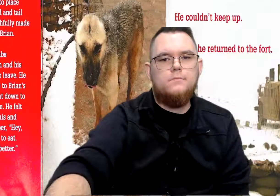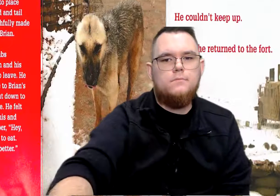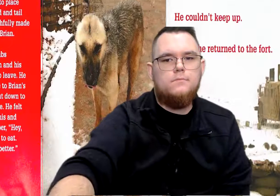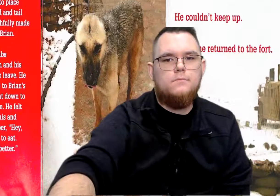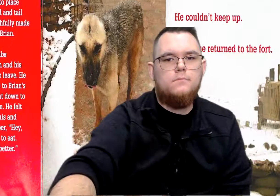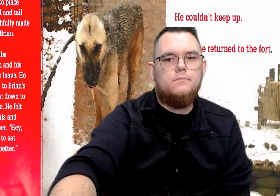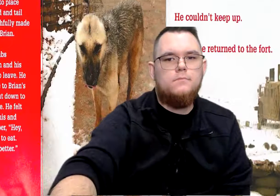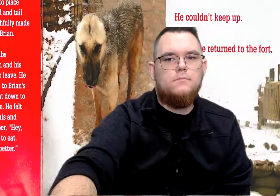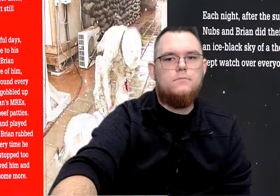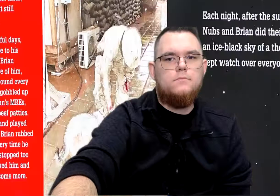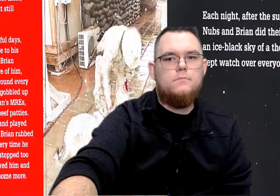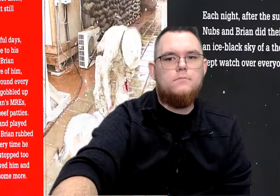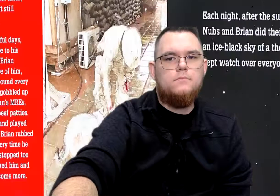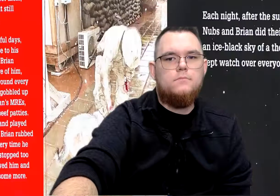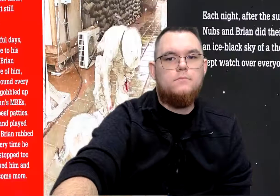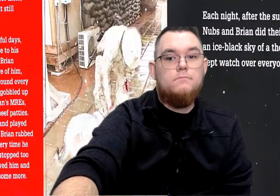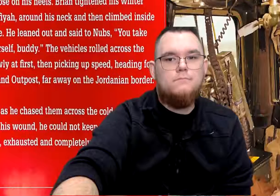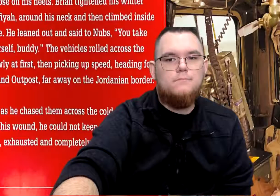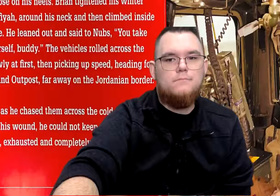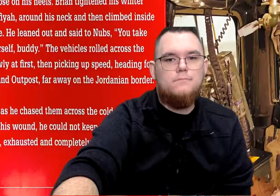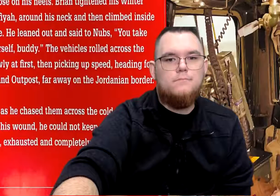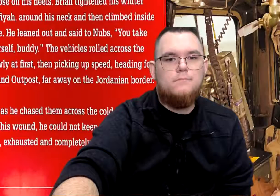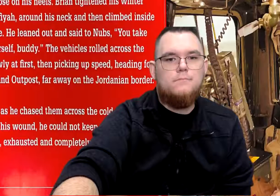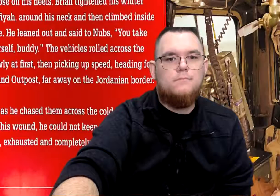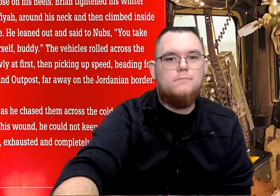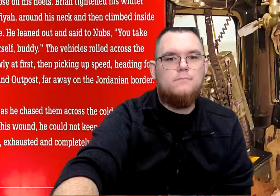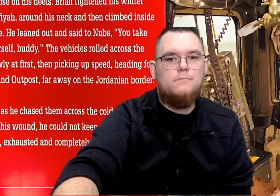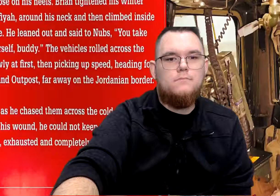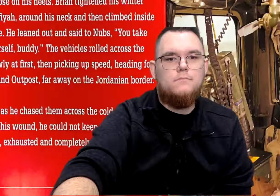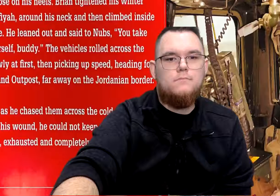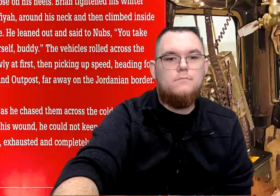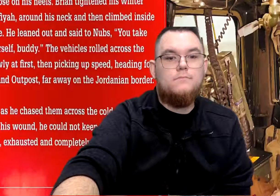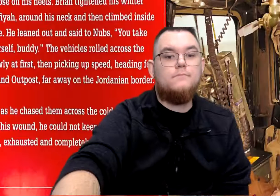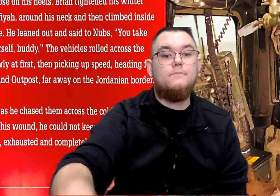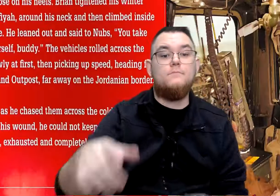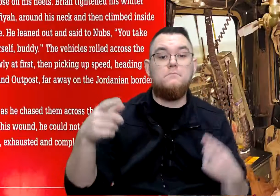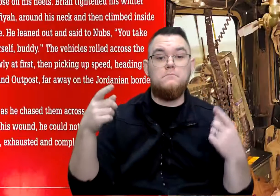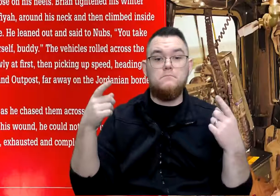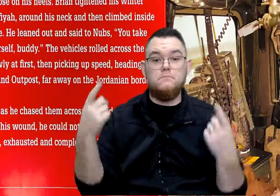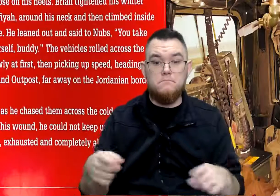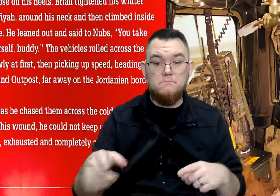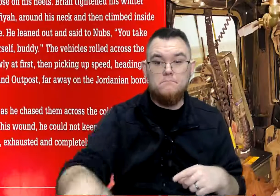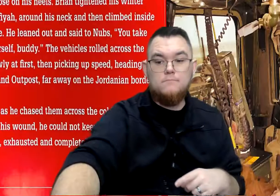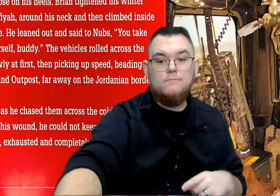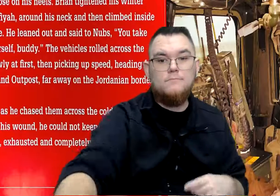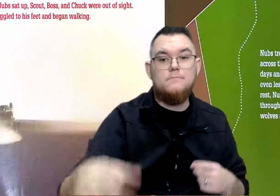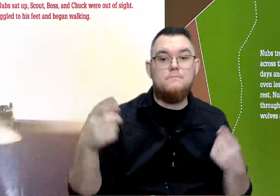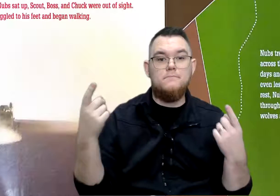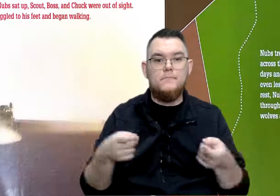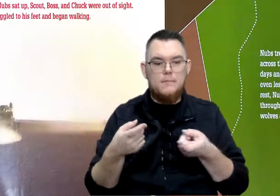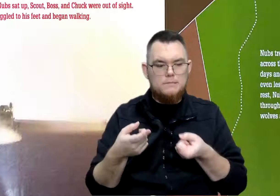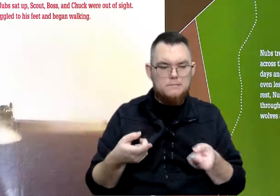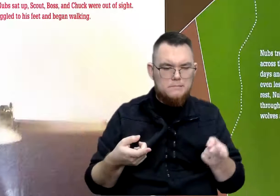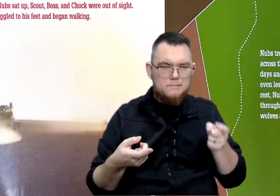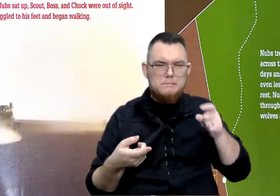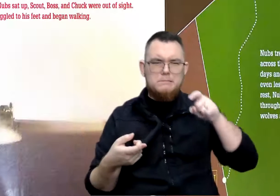When Nubs sat up, Scout, Boss, and Chuck were out of sight. He struggled to his feet and began